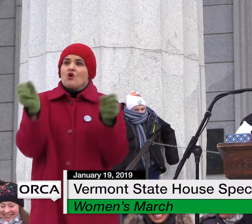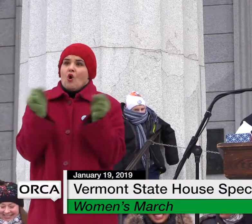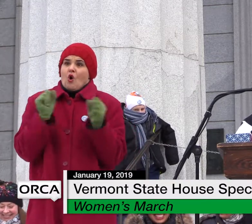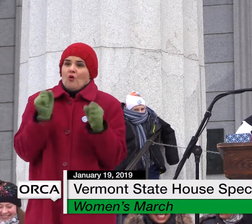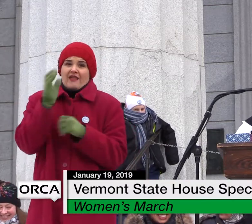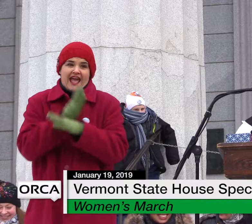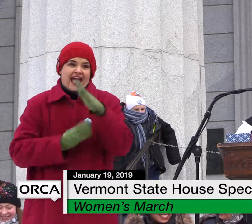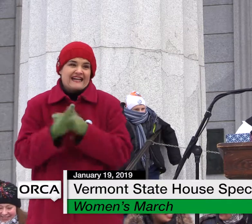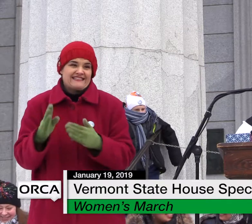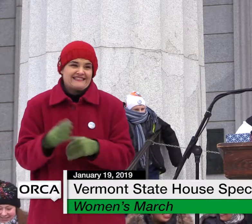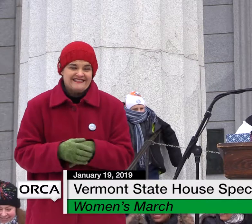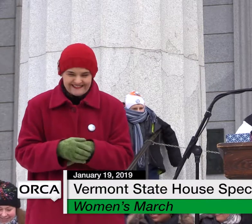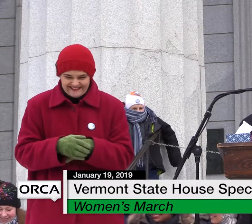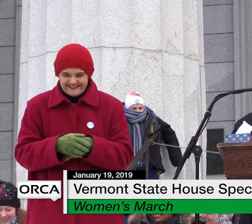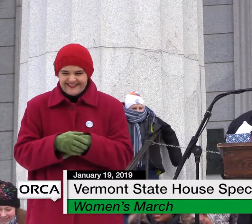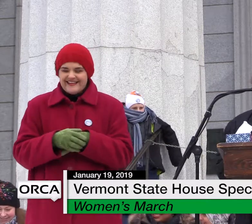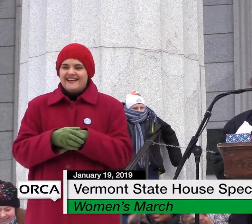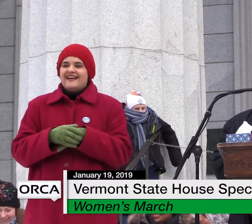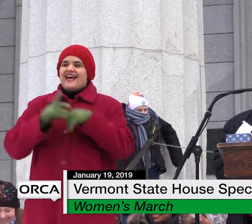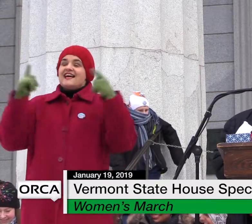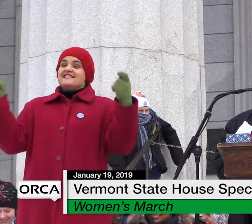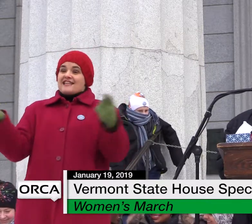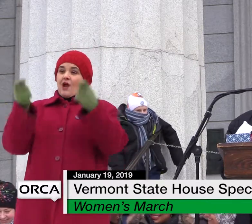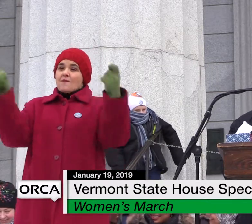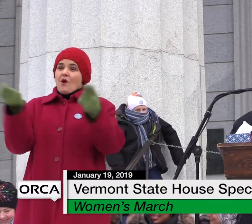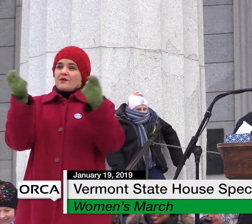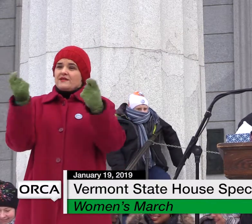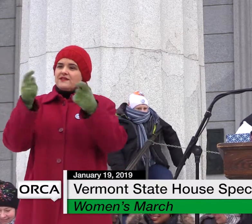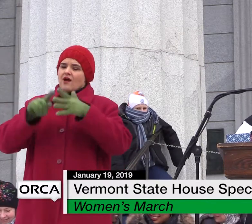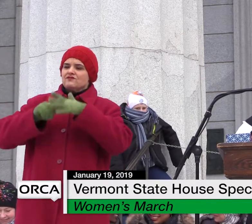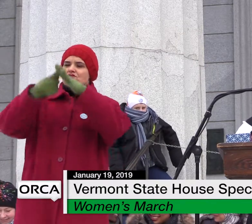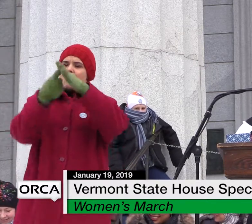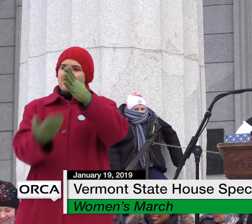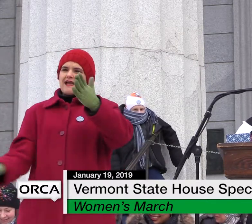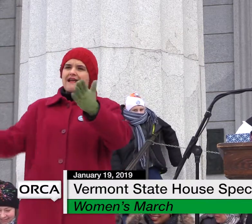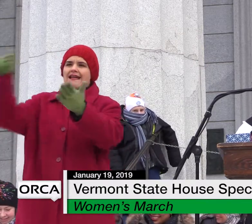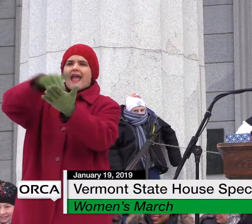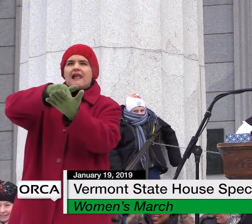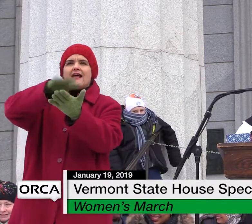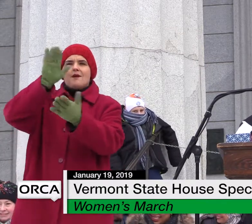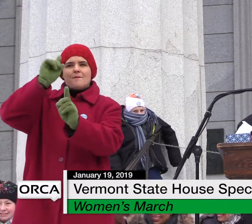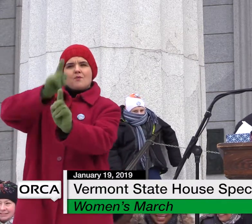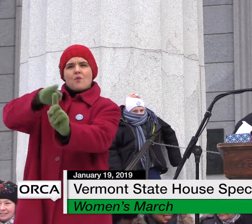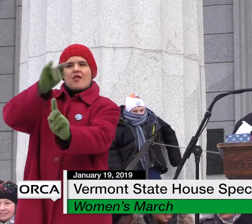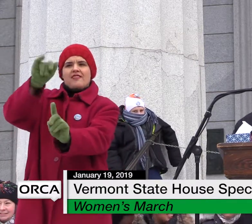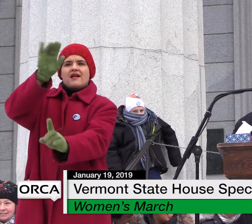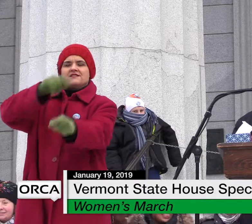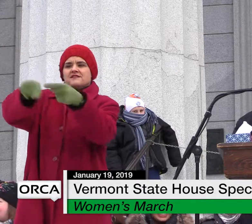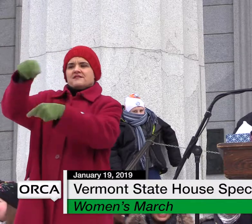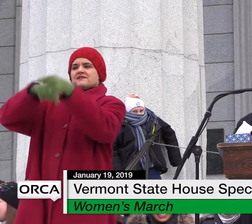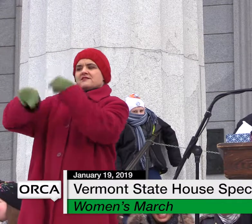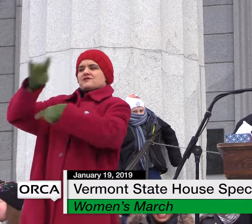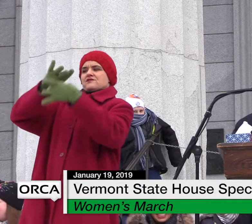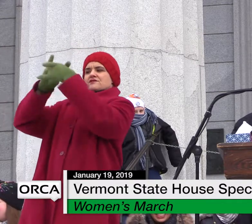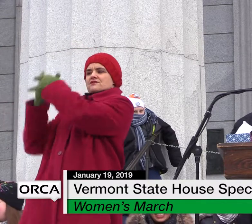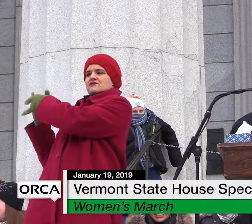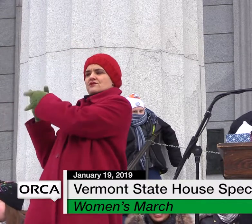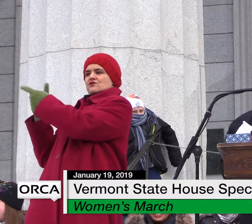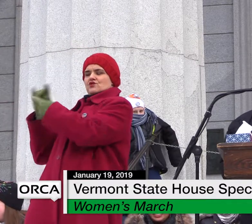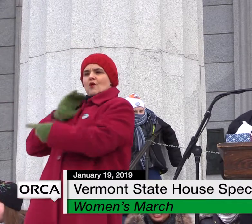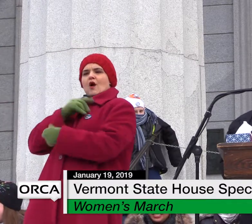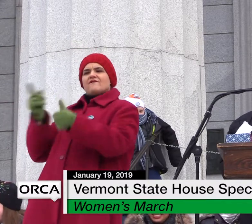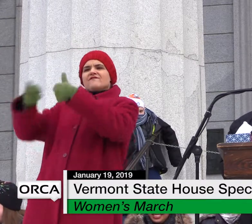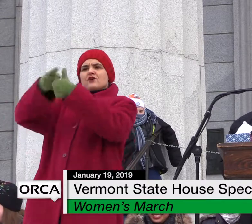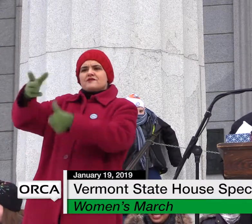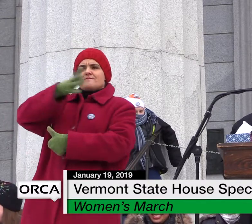Many key ceremonies of renewal are centered upon reconnecting with our ancestral first mother, Mother Earth. When you do Sweat Lodge,